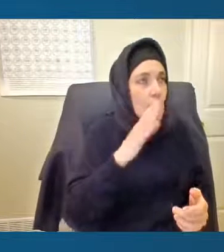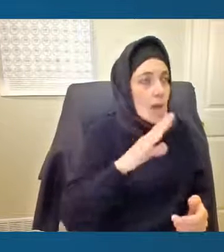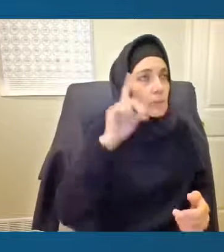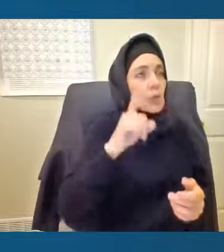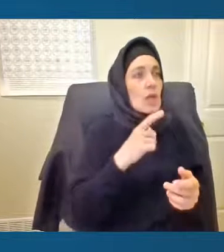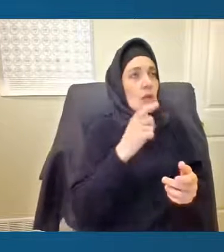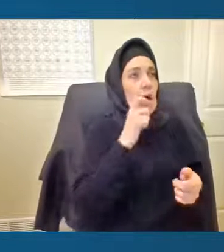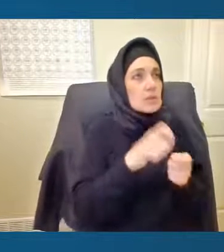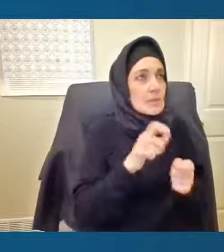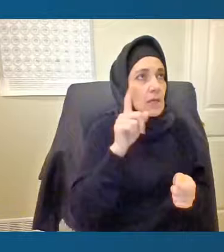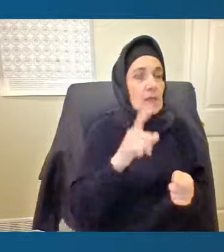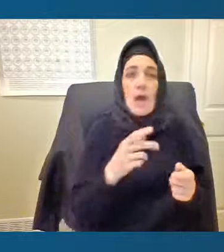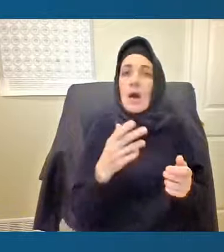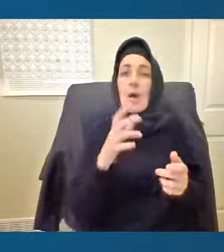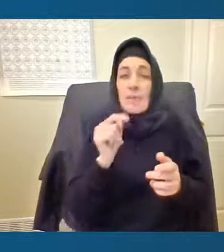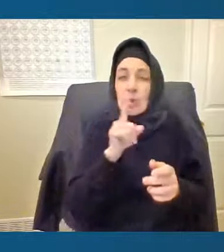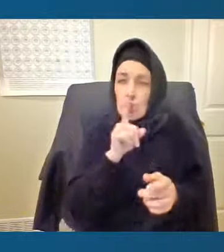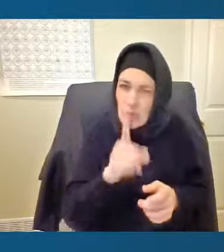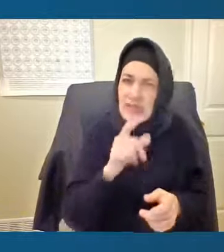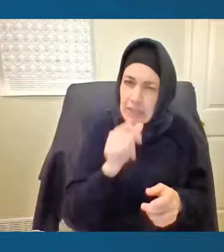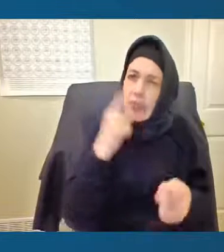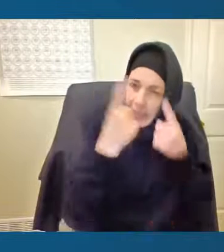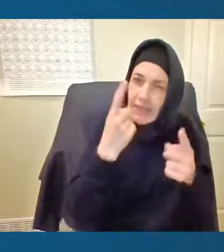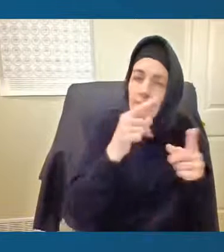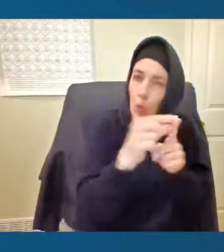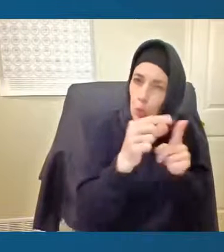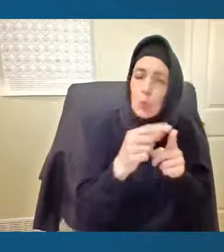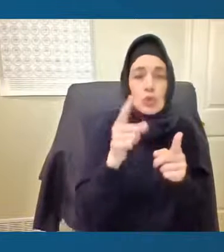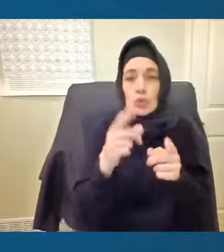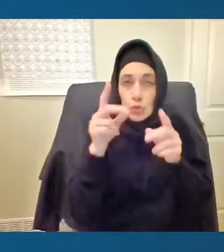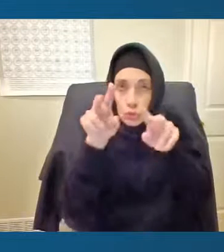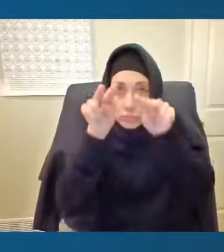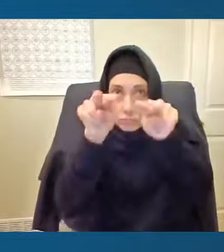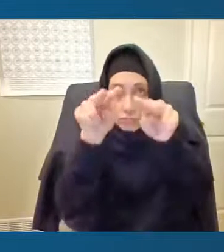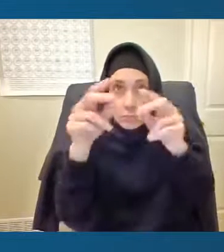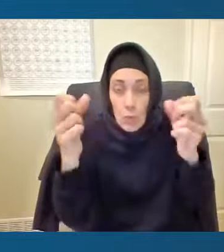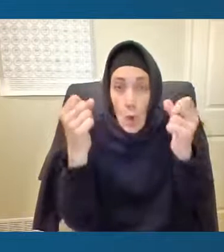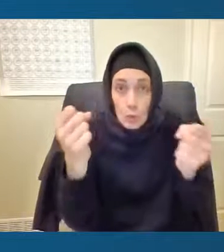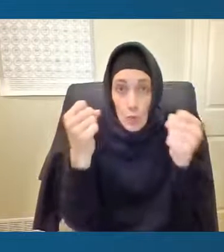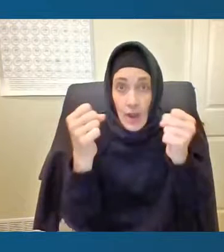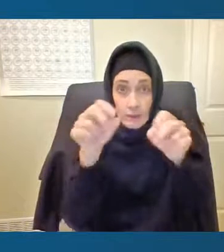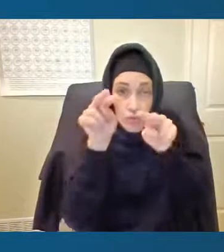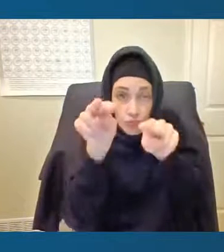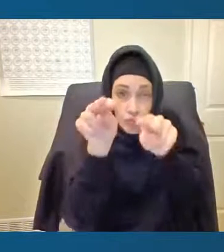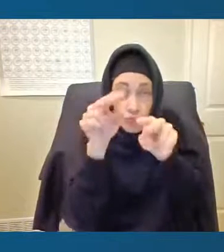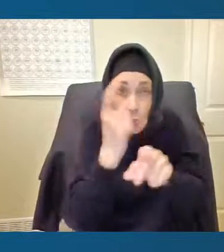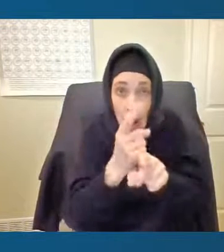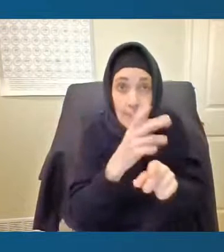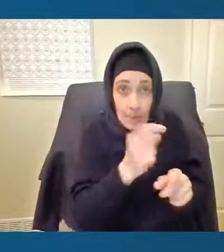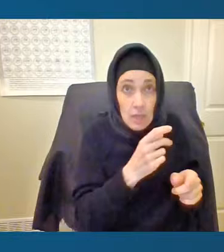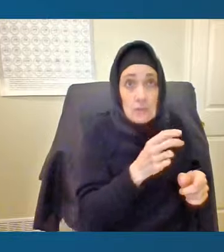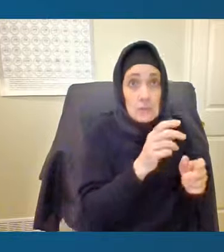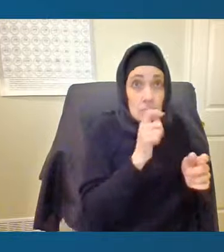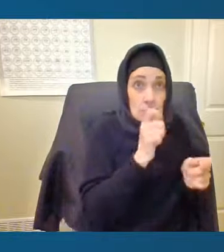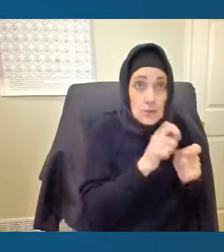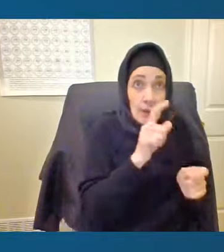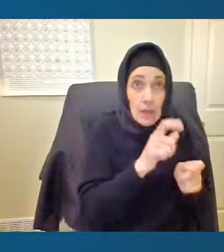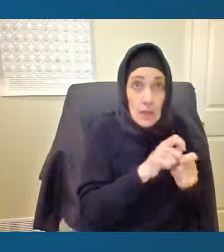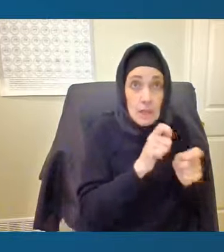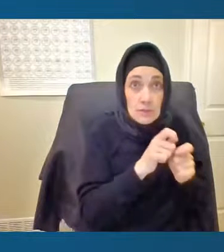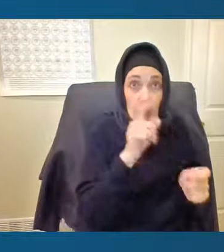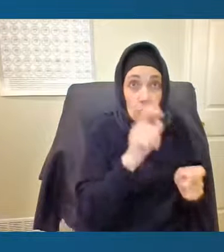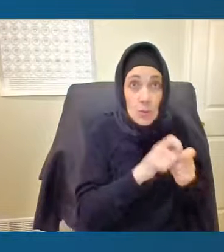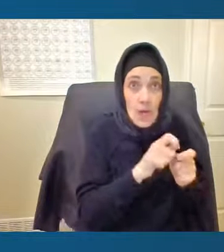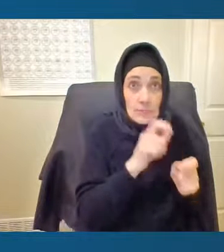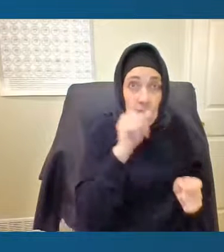I'm trying to focus on the road. But he's like, that type of dhikr, where you're heedless in the dhikr,